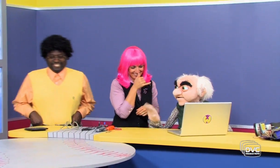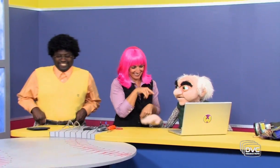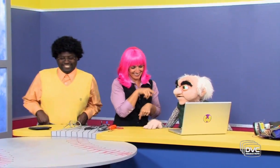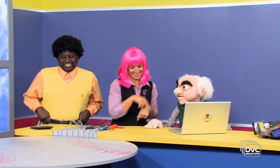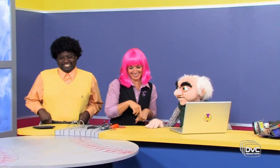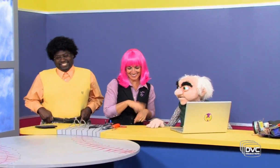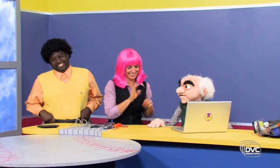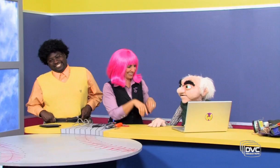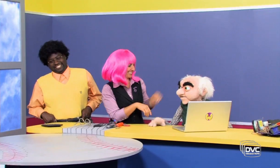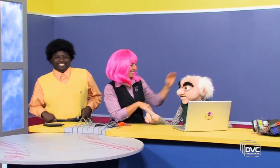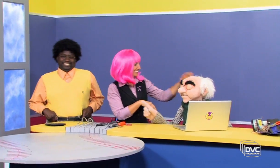silly.